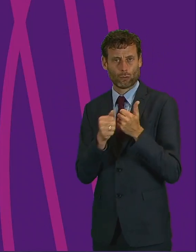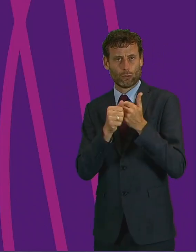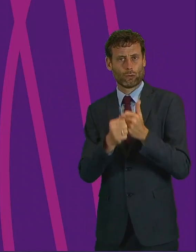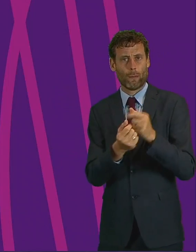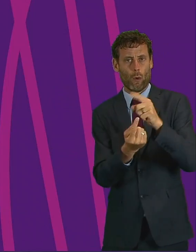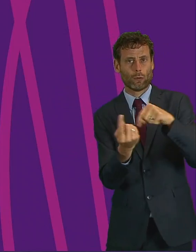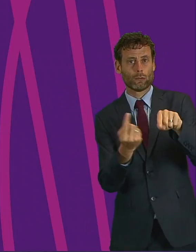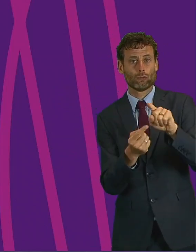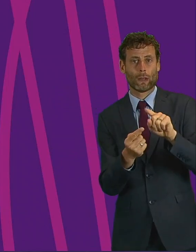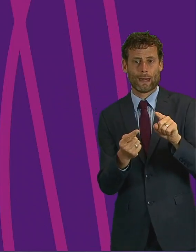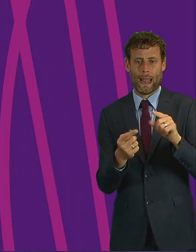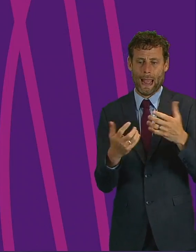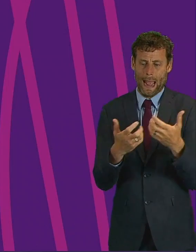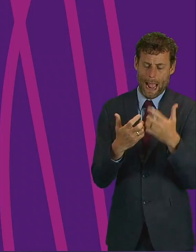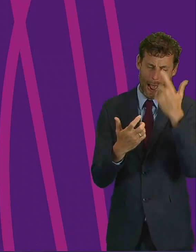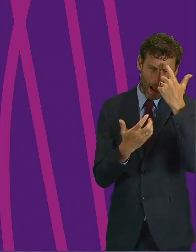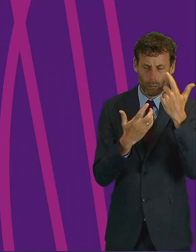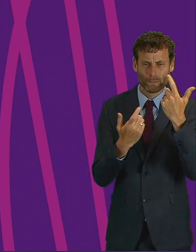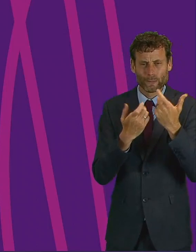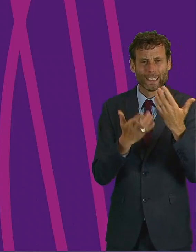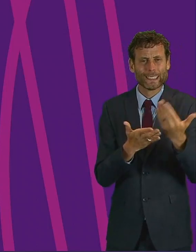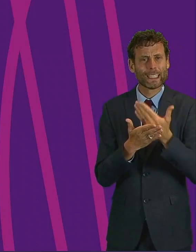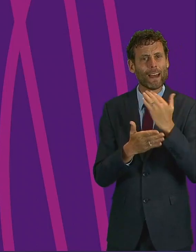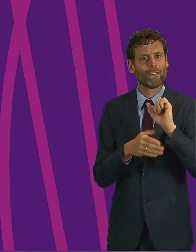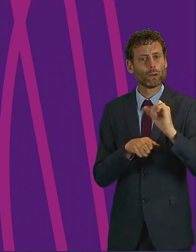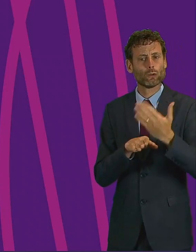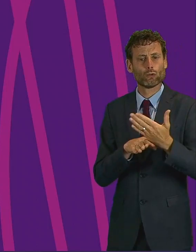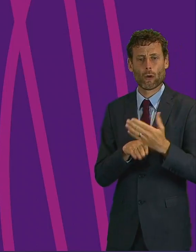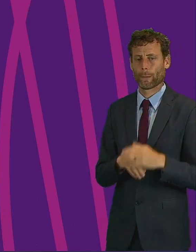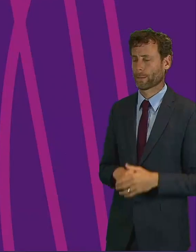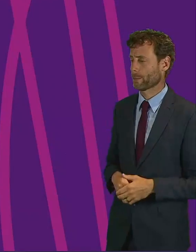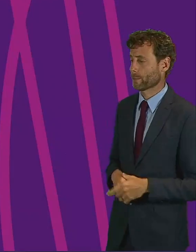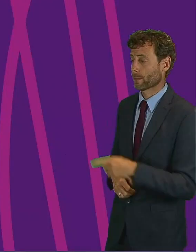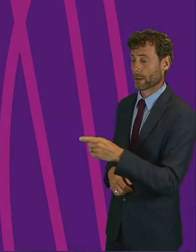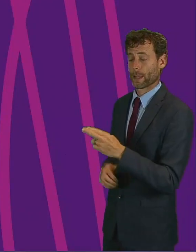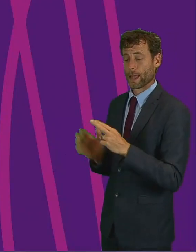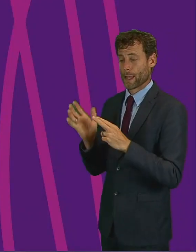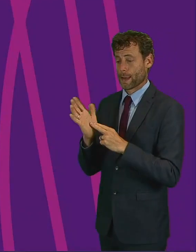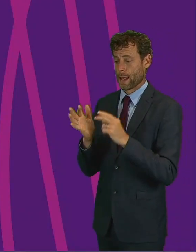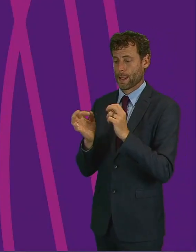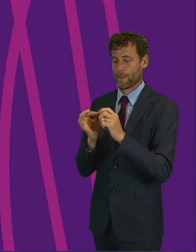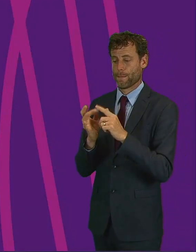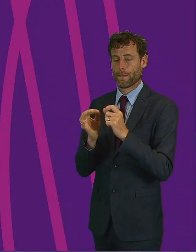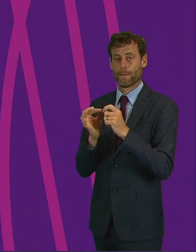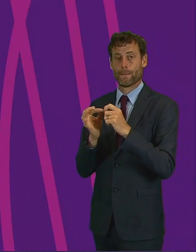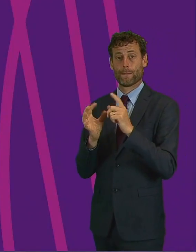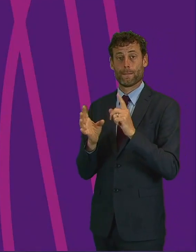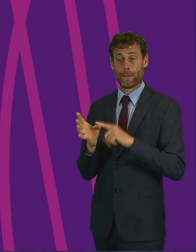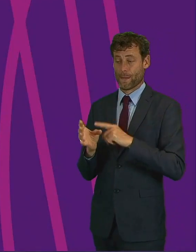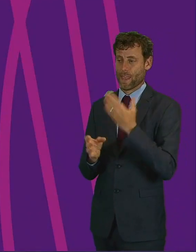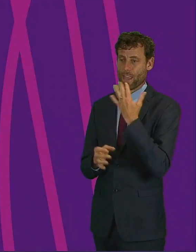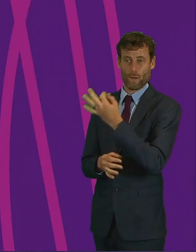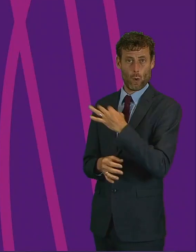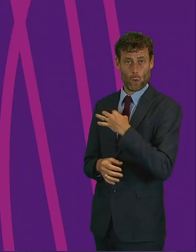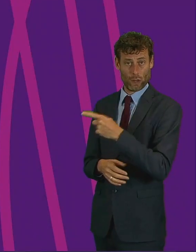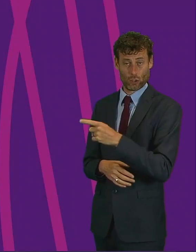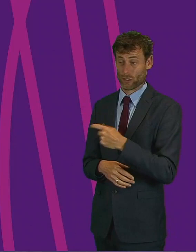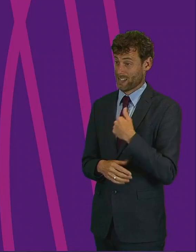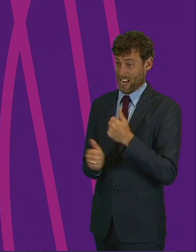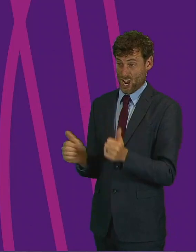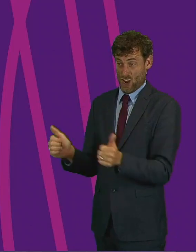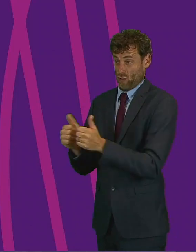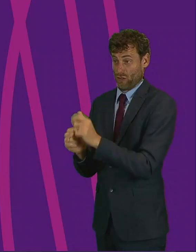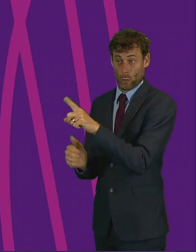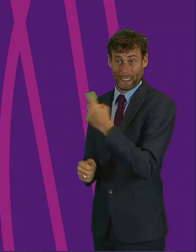save these jobs? First Minister. Can I thank Neil Bibby for the question, and in general terms agree with everything he has